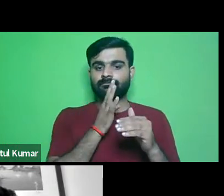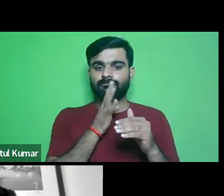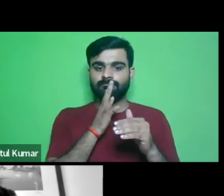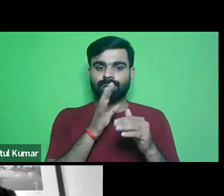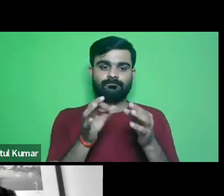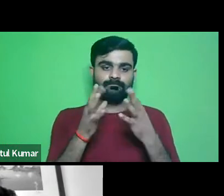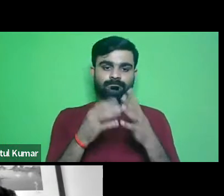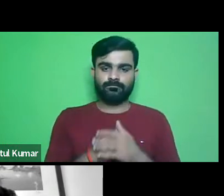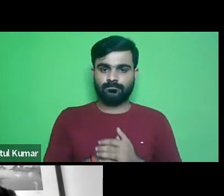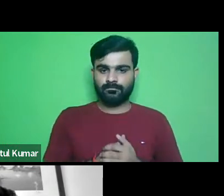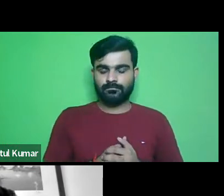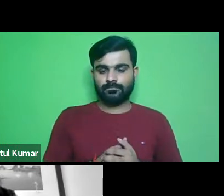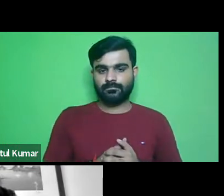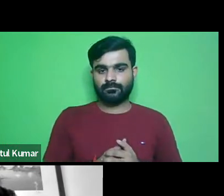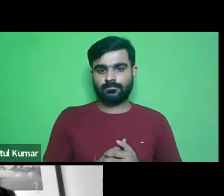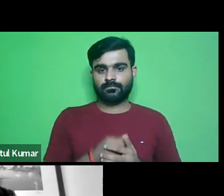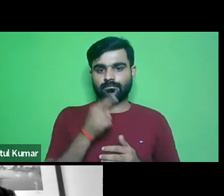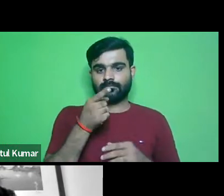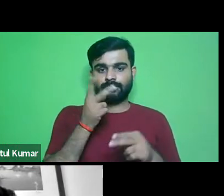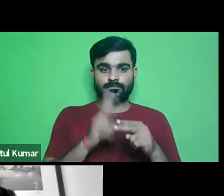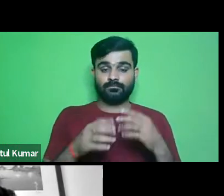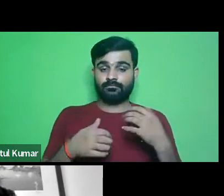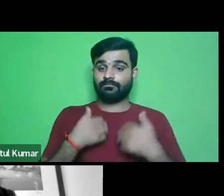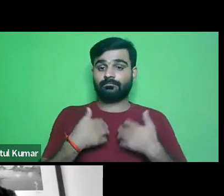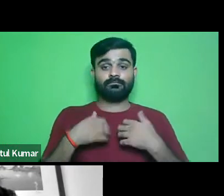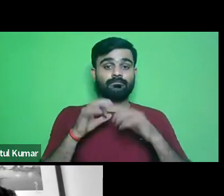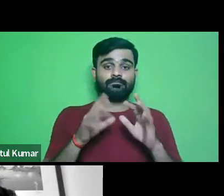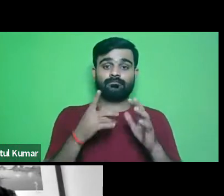question. It's interesting that,